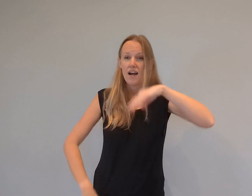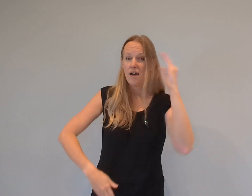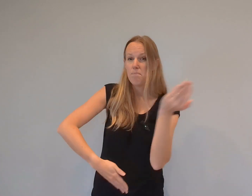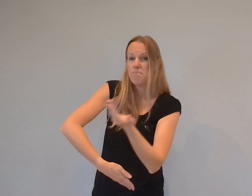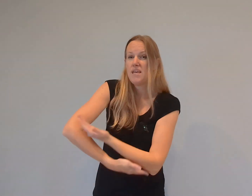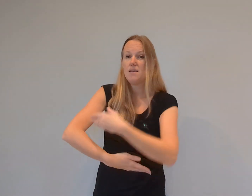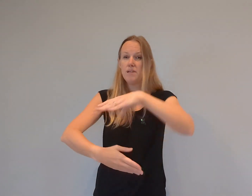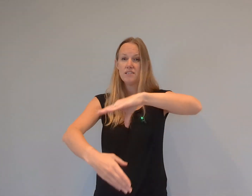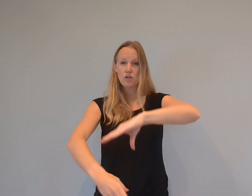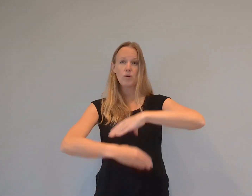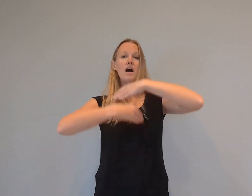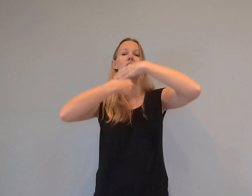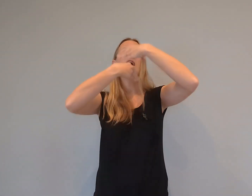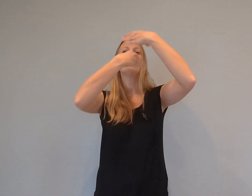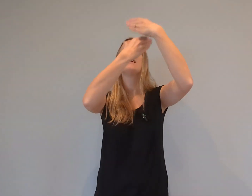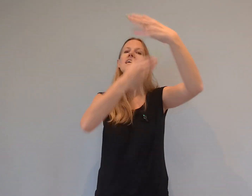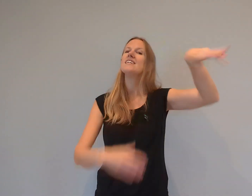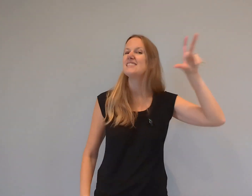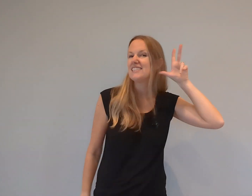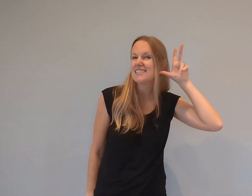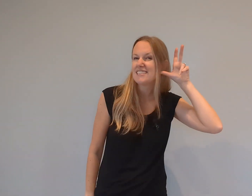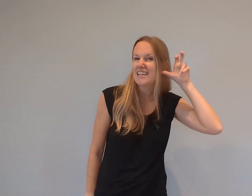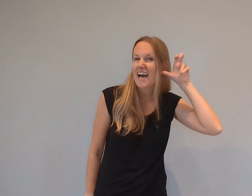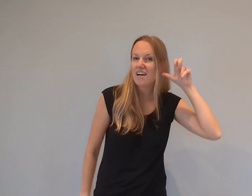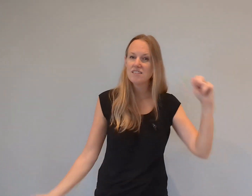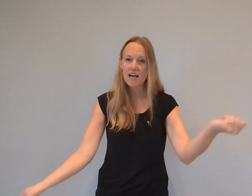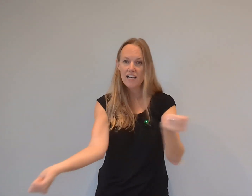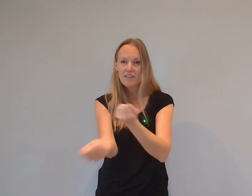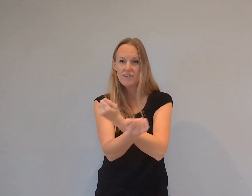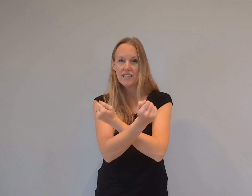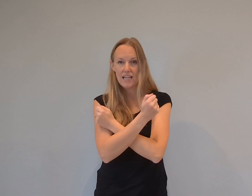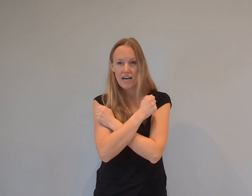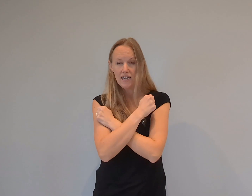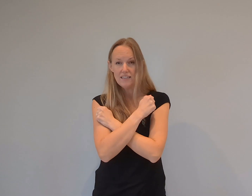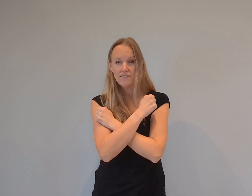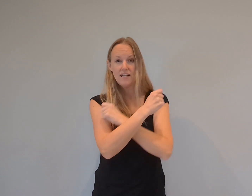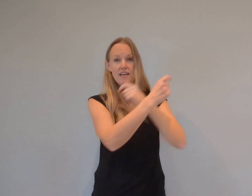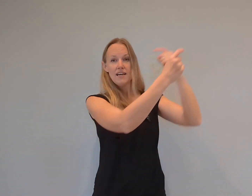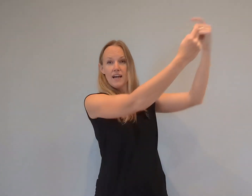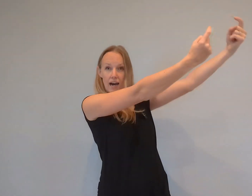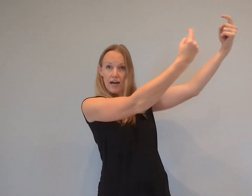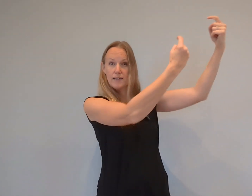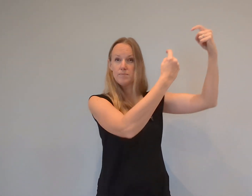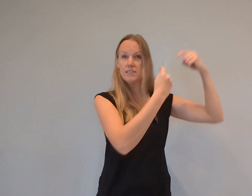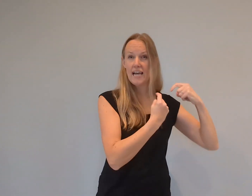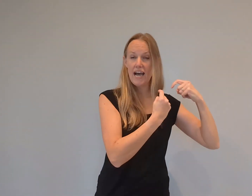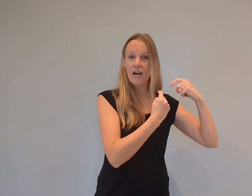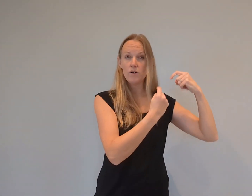A baby's cry, the sound of love. Come down,